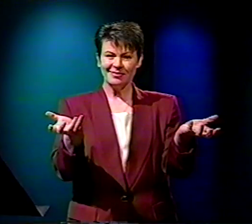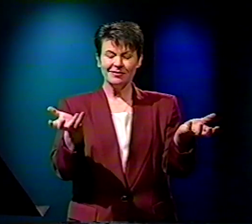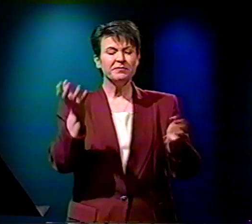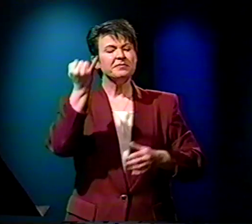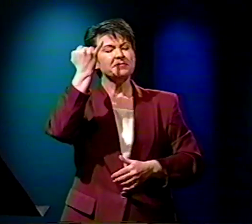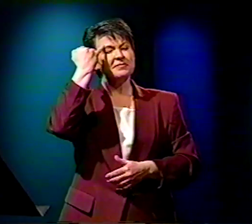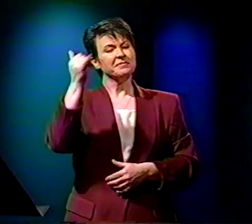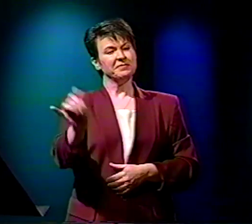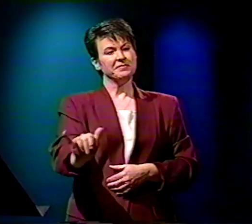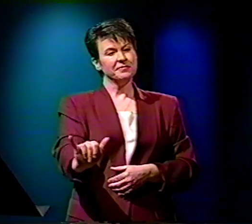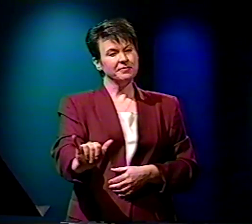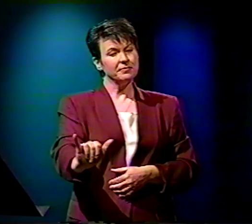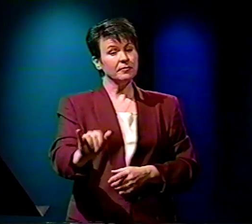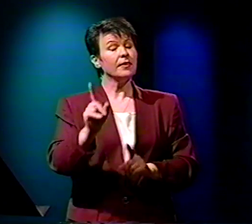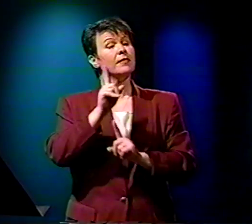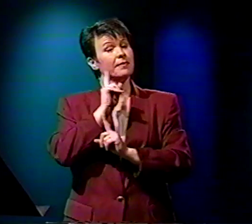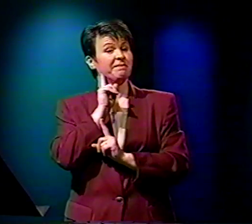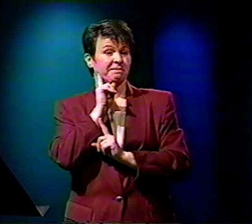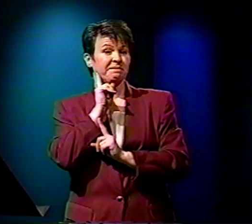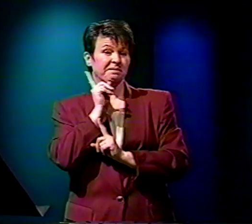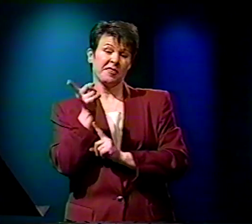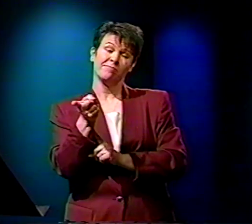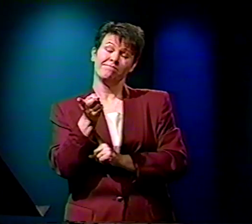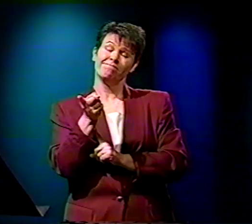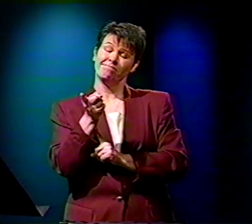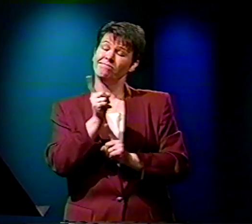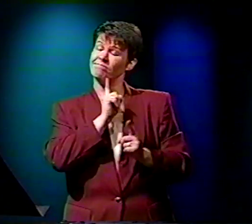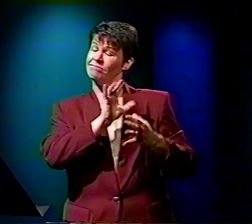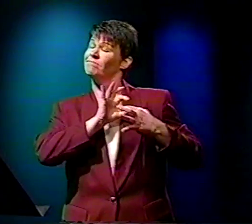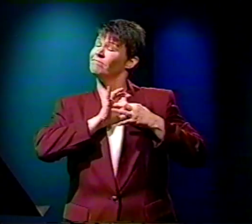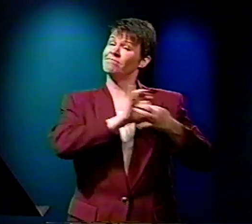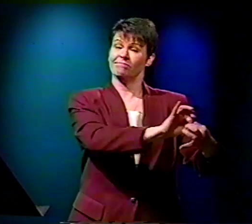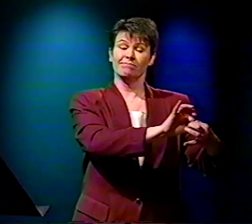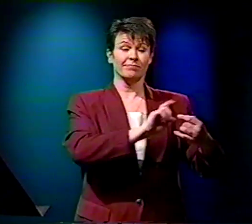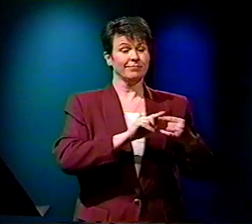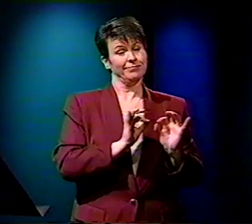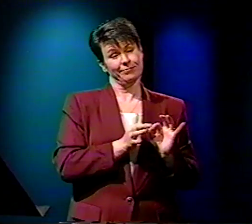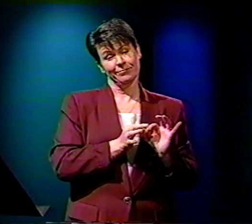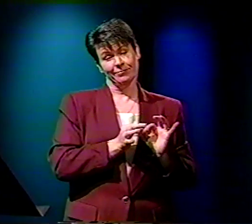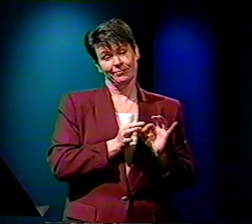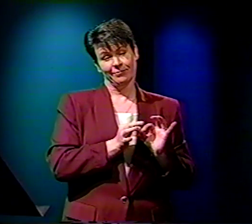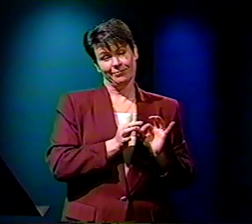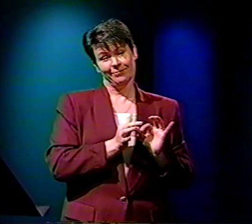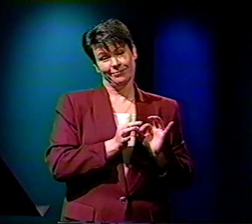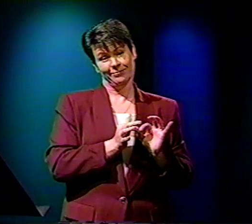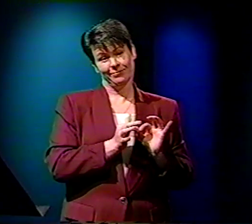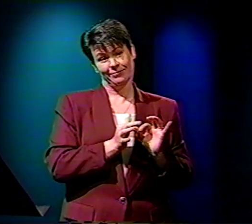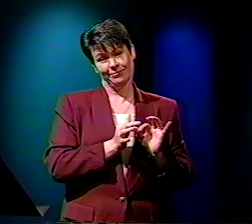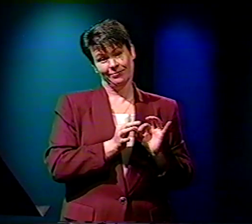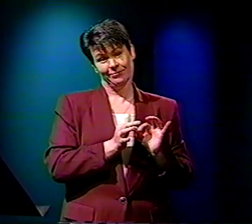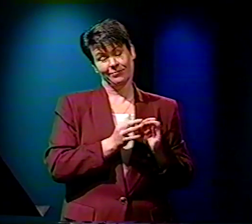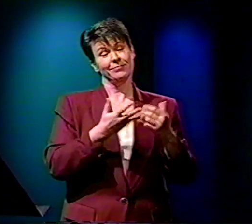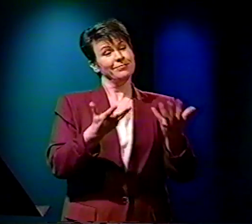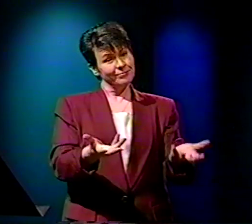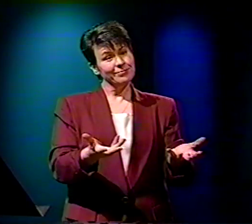needed. The same principle is true, that deaf people are integrally linked to interpreters.